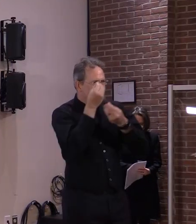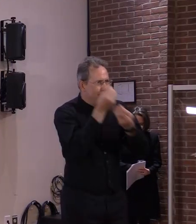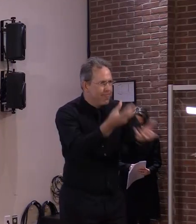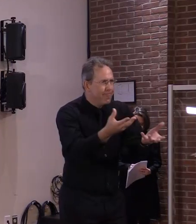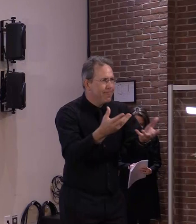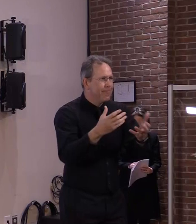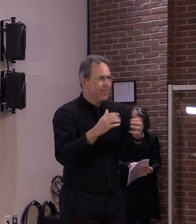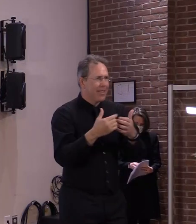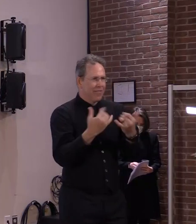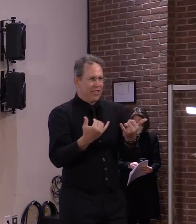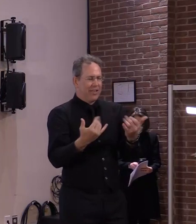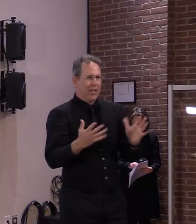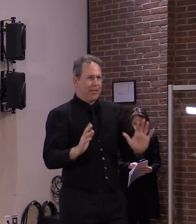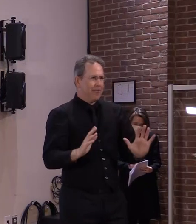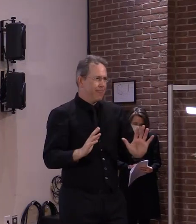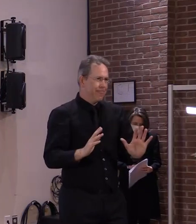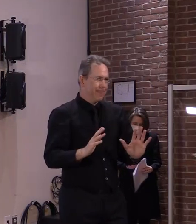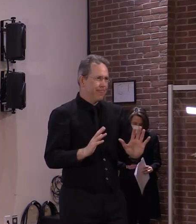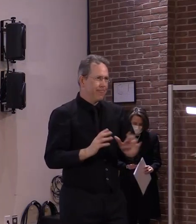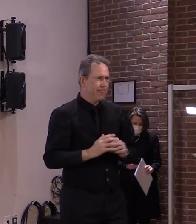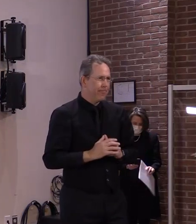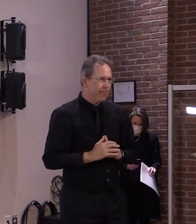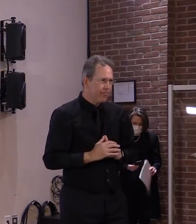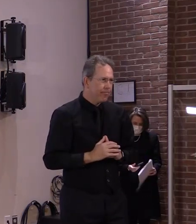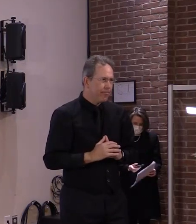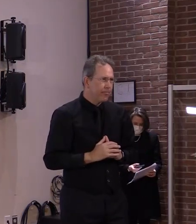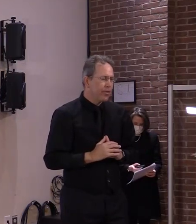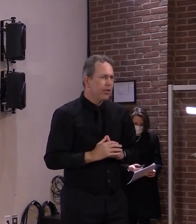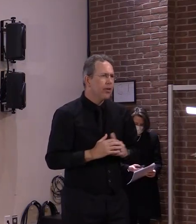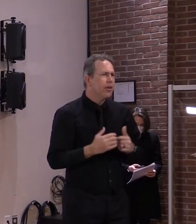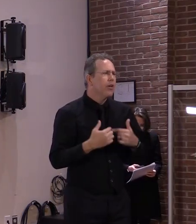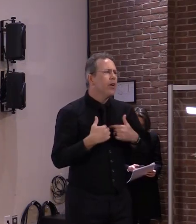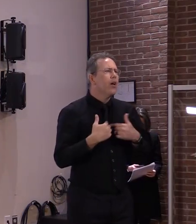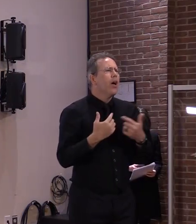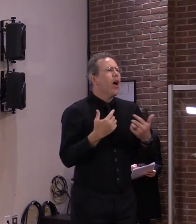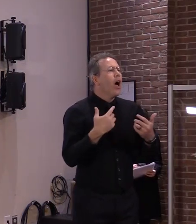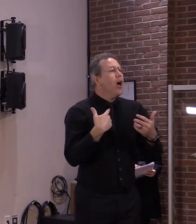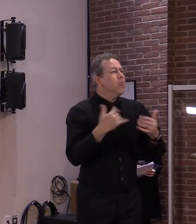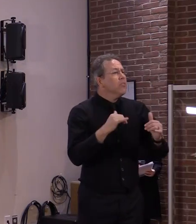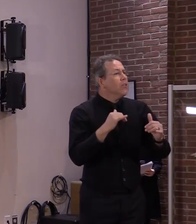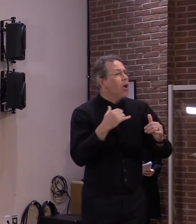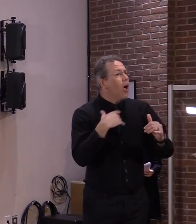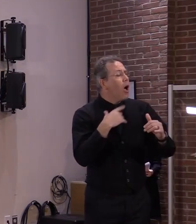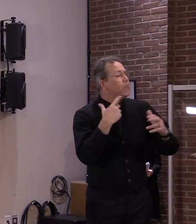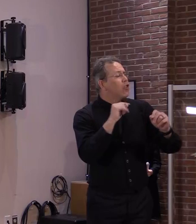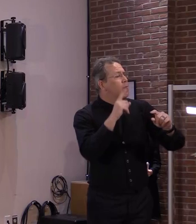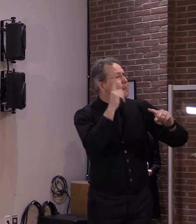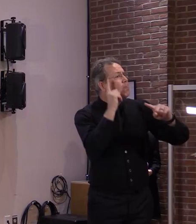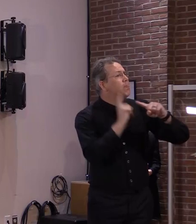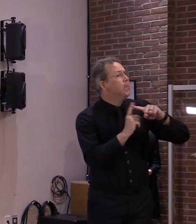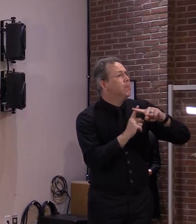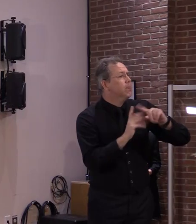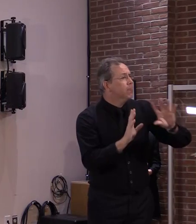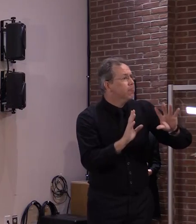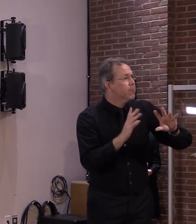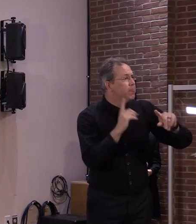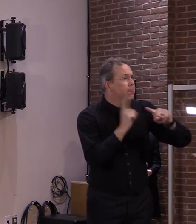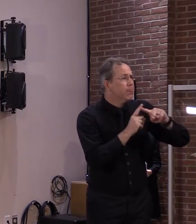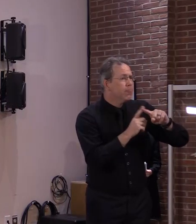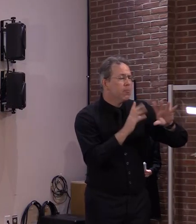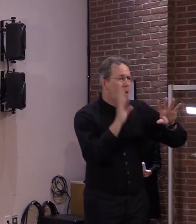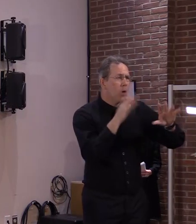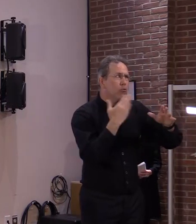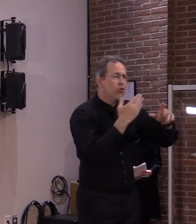vaccine. I would still maintain optimism that the vaccine pause will end, so that